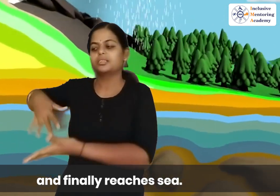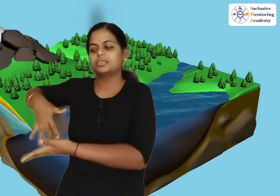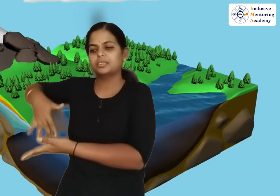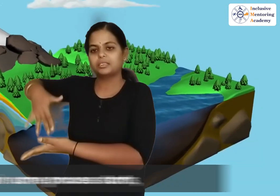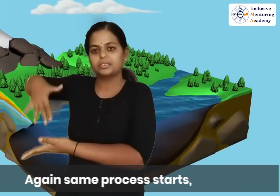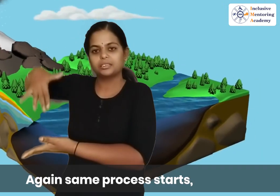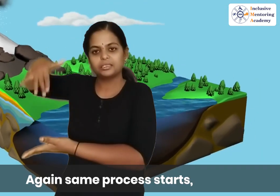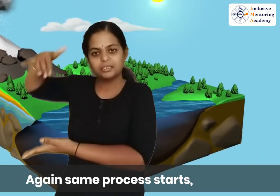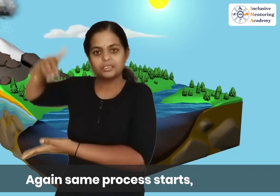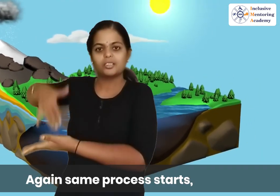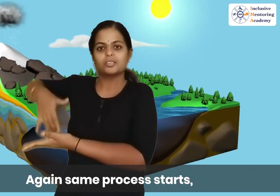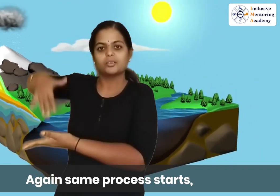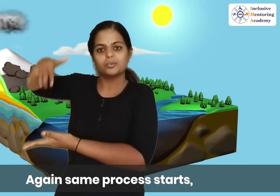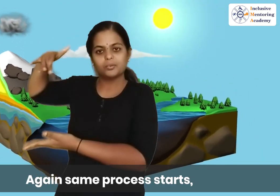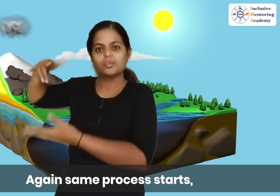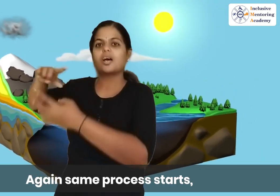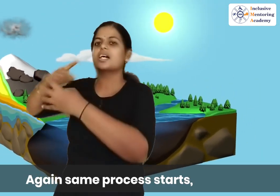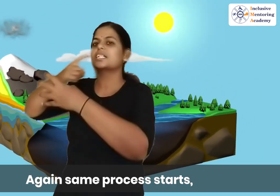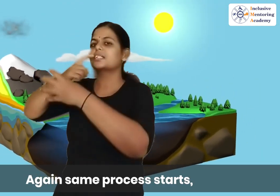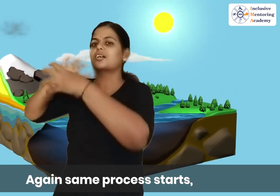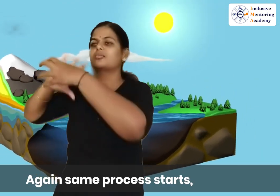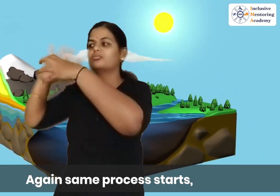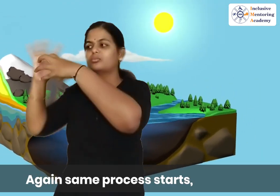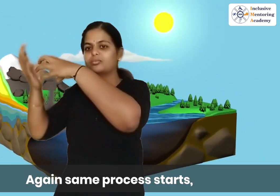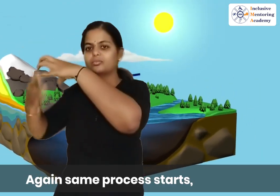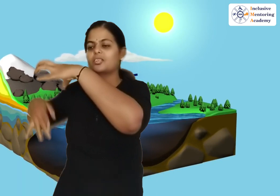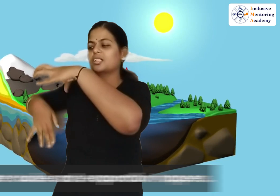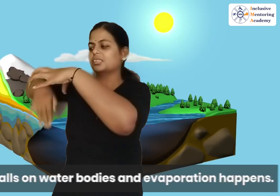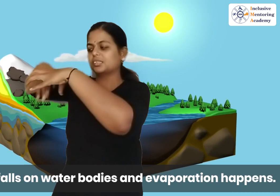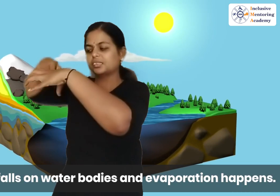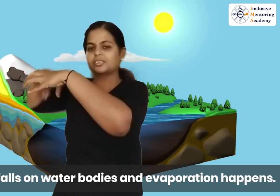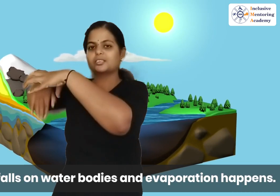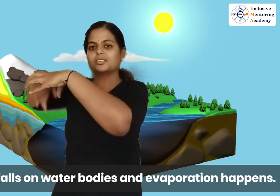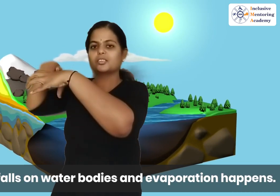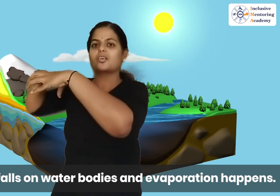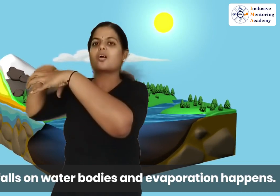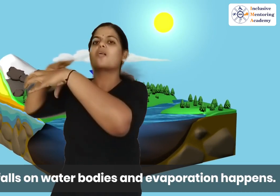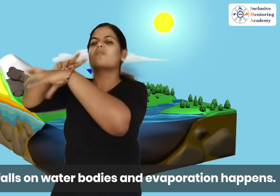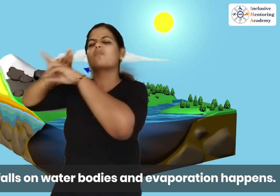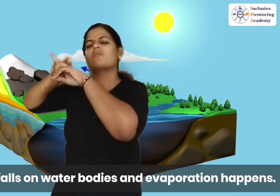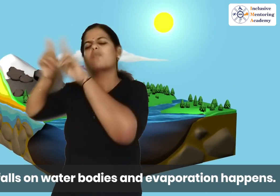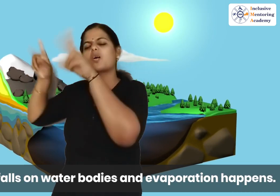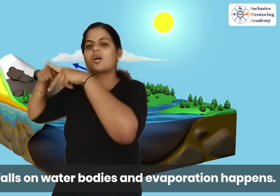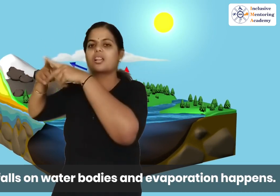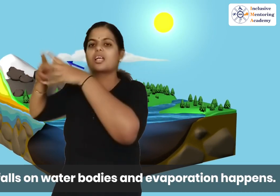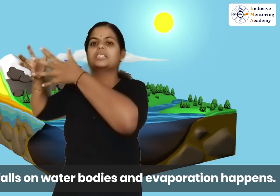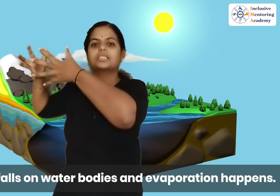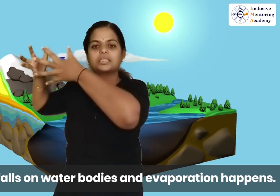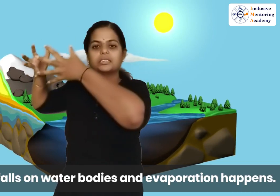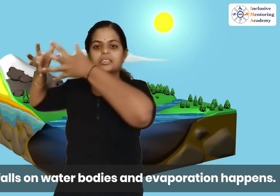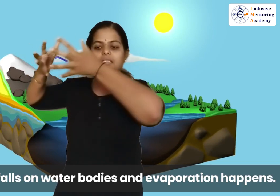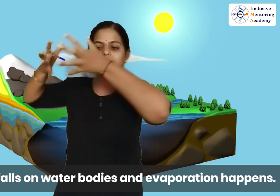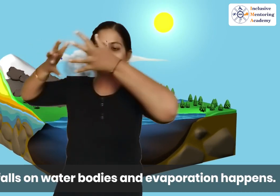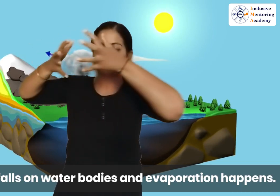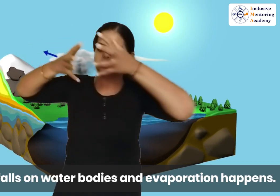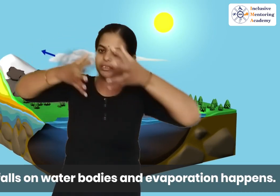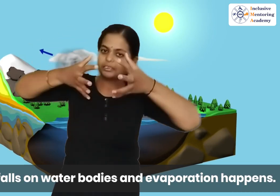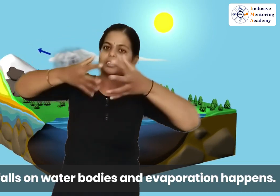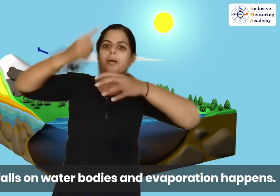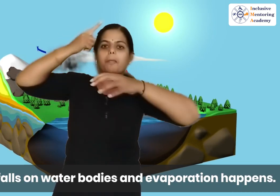Again same process starts. Sun rays falls on water bodies and evaporation happens. This